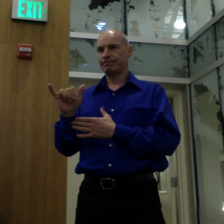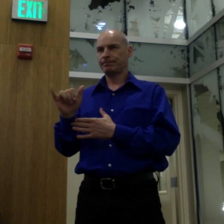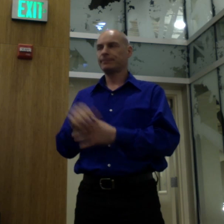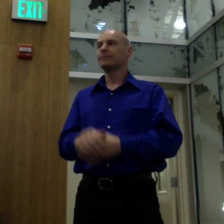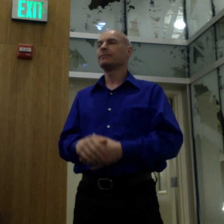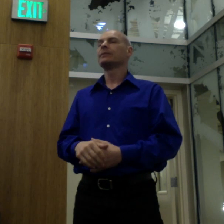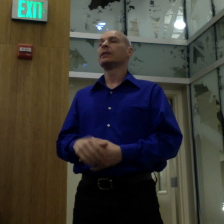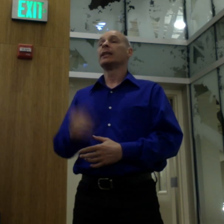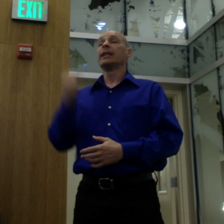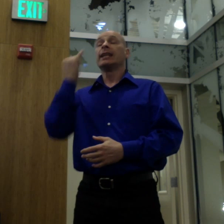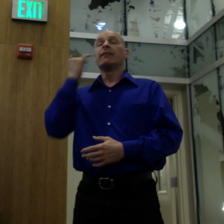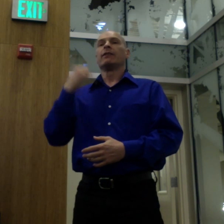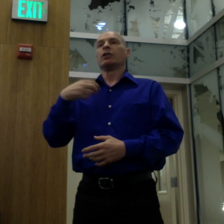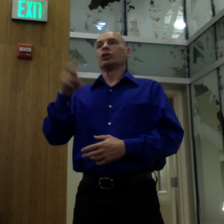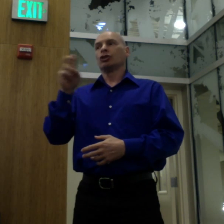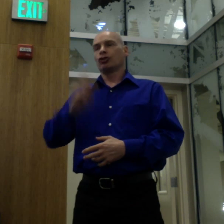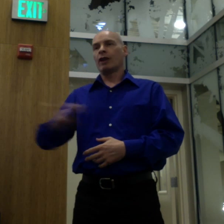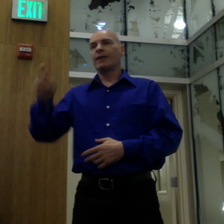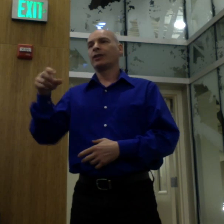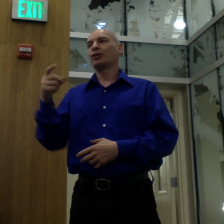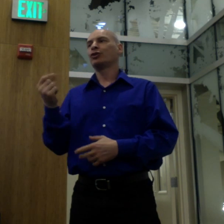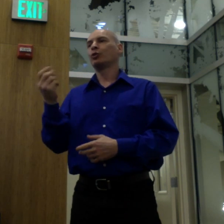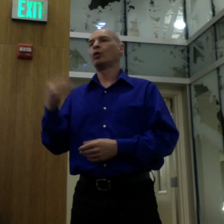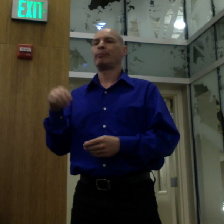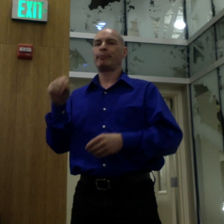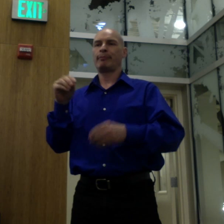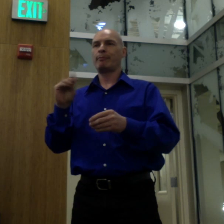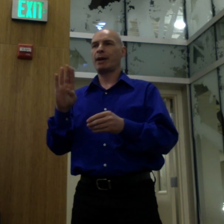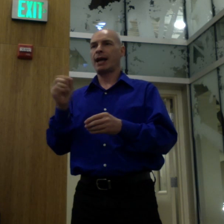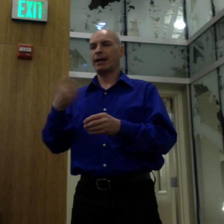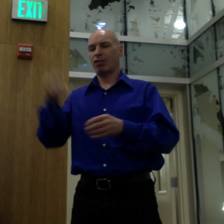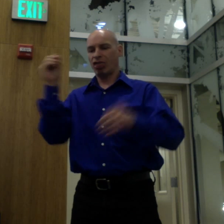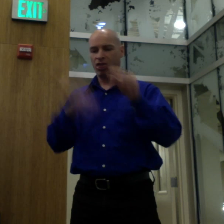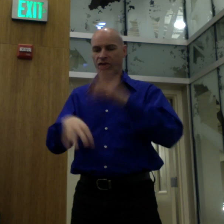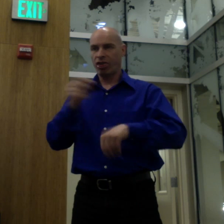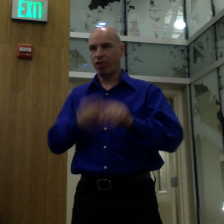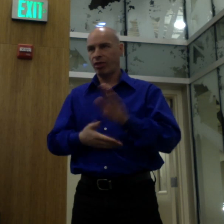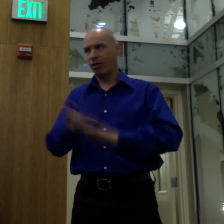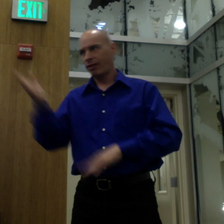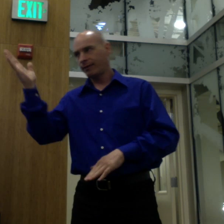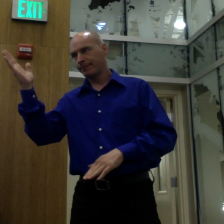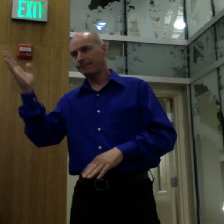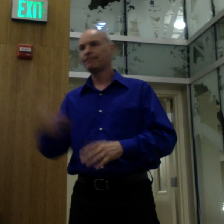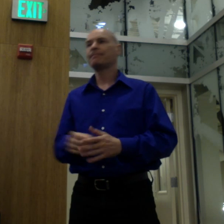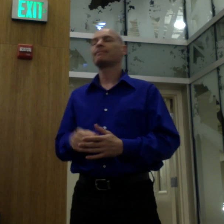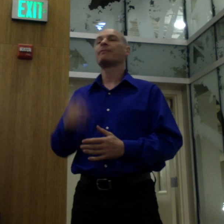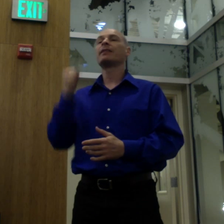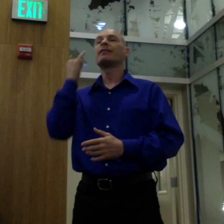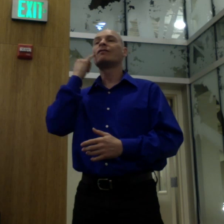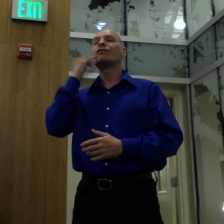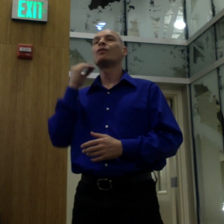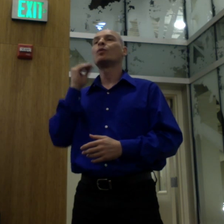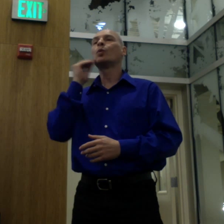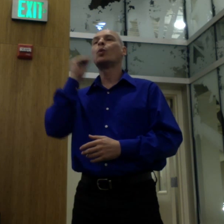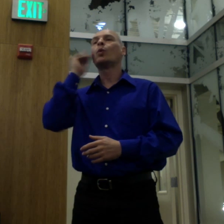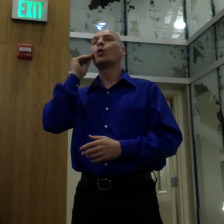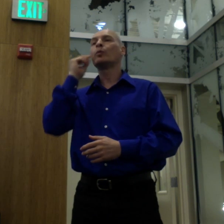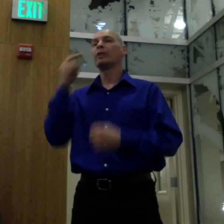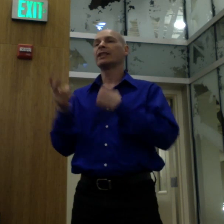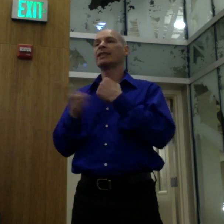on the go. Put in that grab-and-go bag. All right? If you're at home, then you can go ahead and stockpile